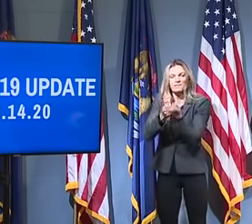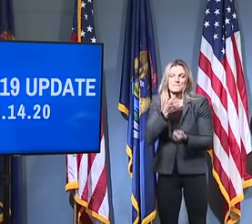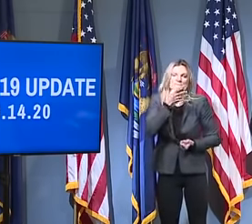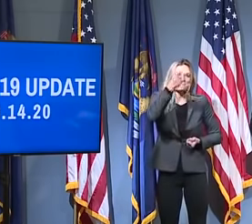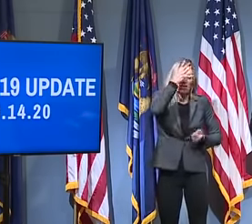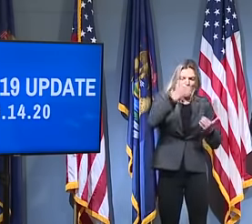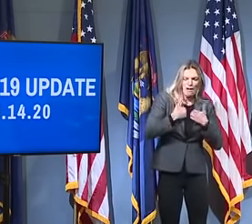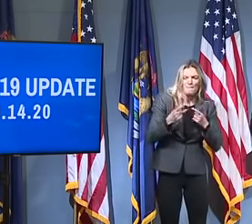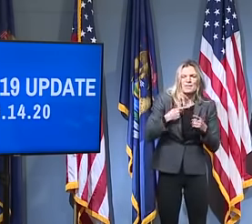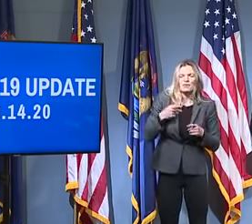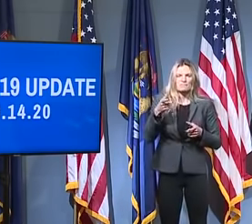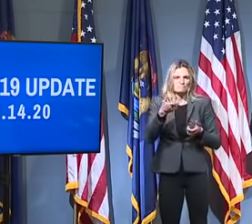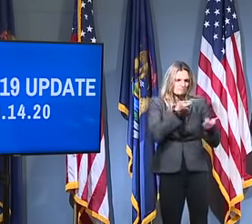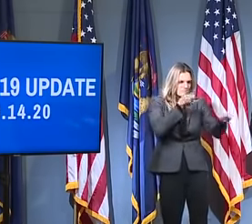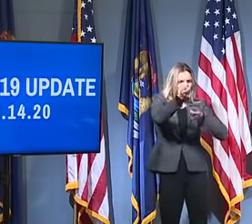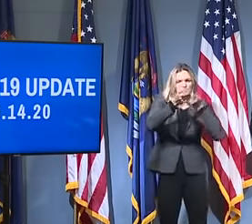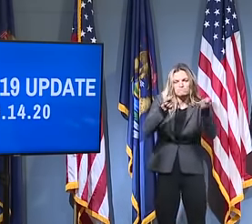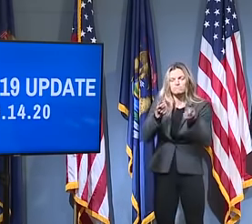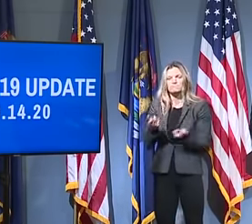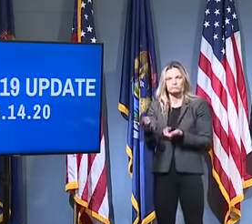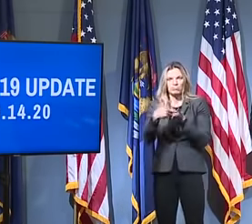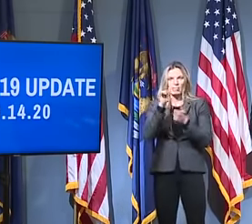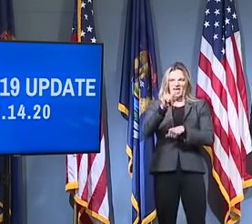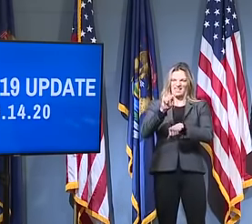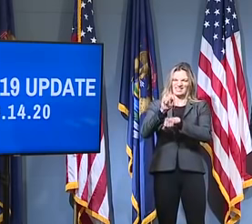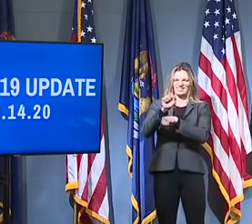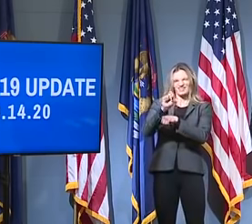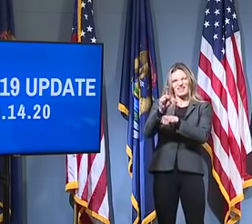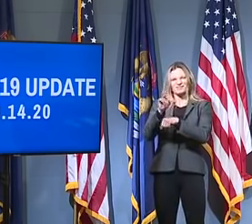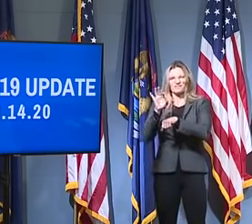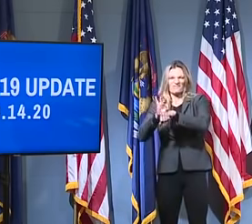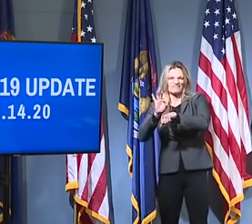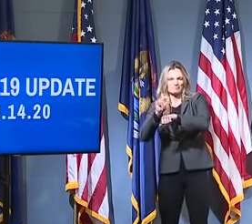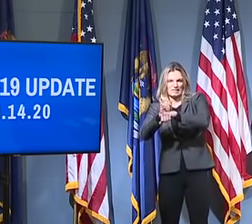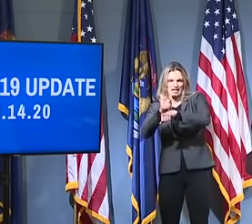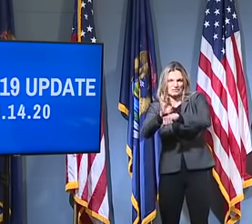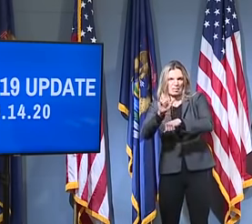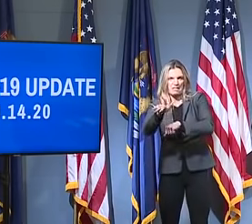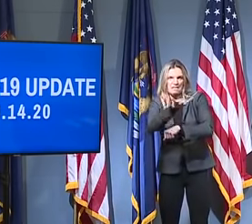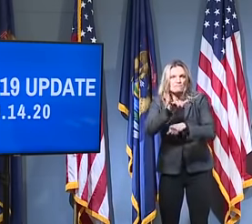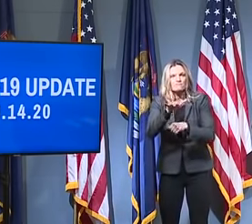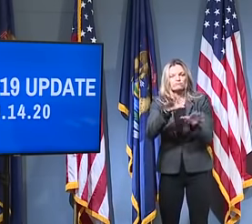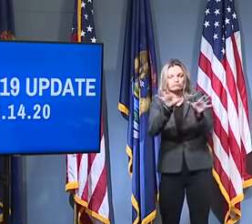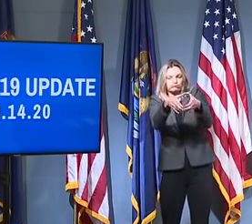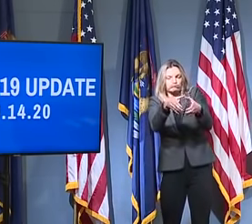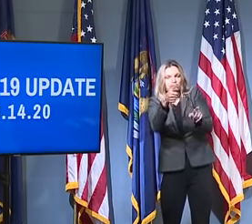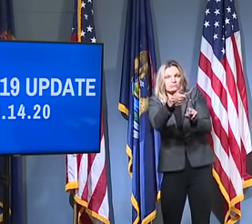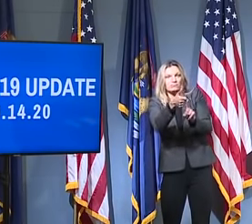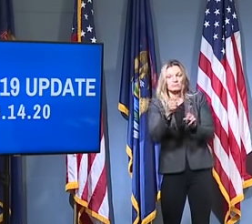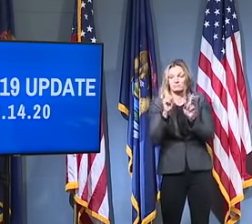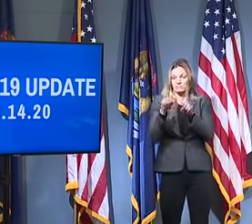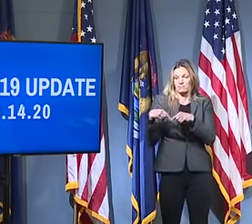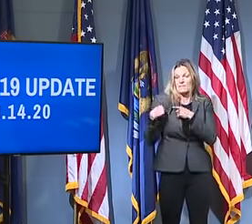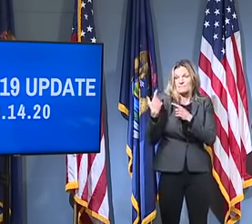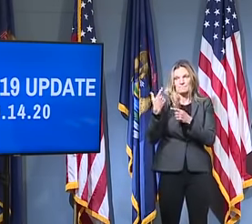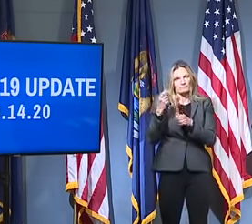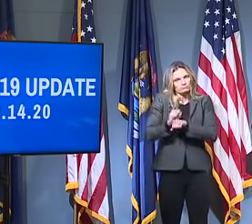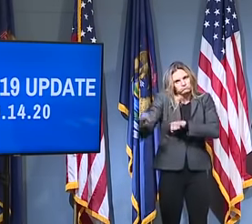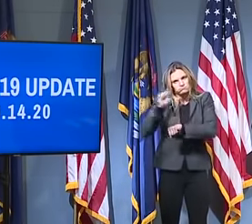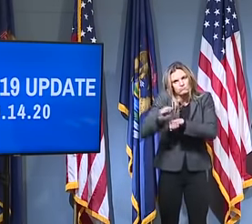young people, all coming together for the task force. And it's been working hard for nearly 4 months to provide real solutions, not